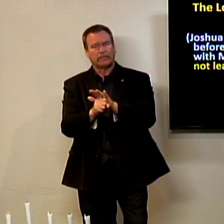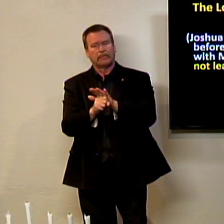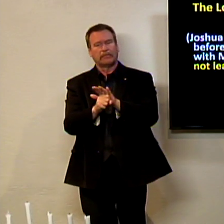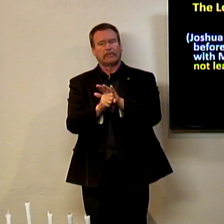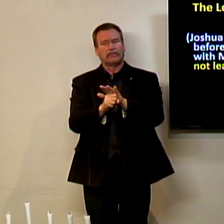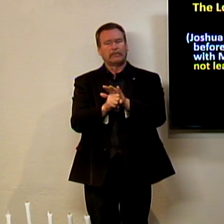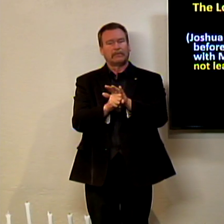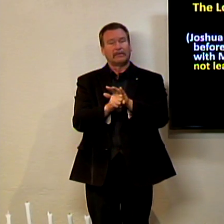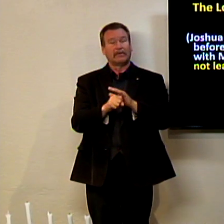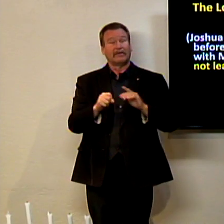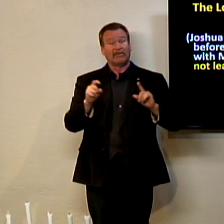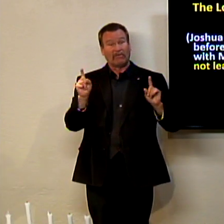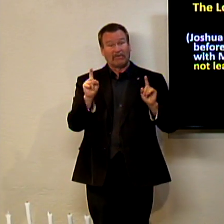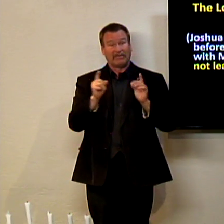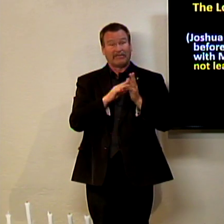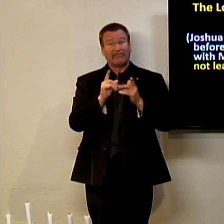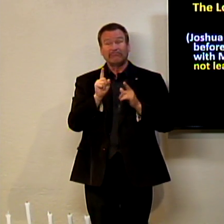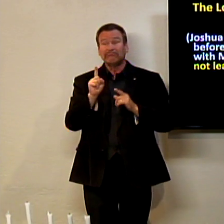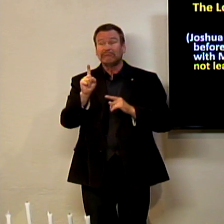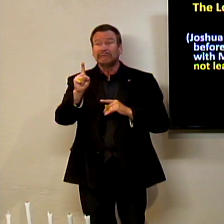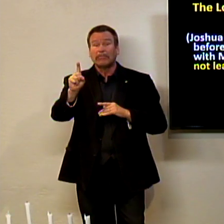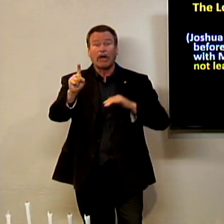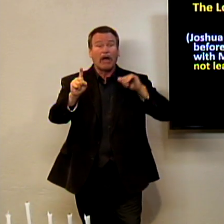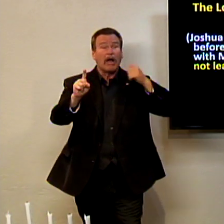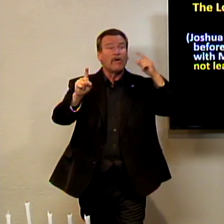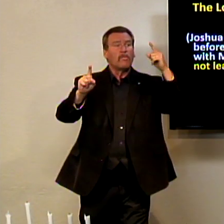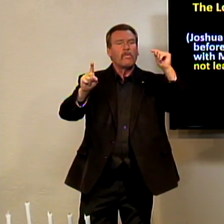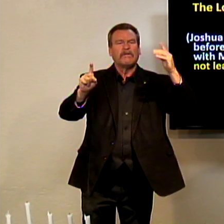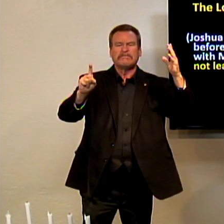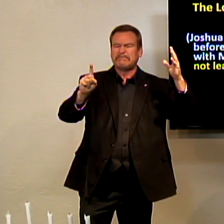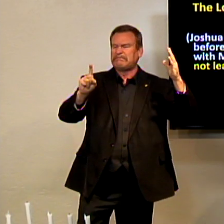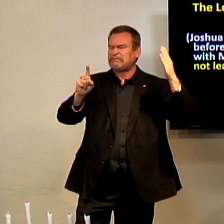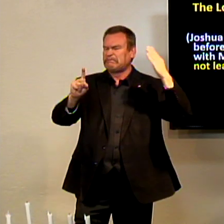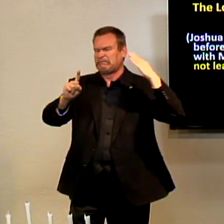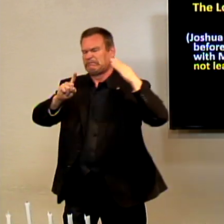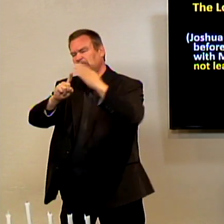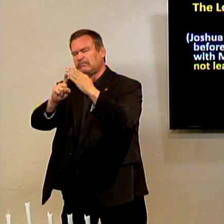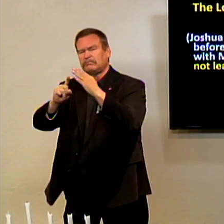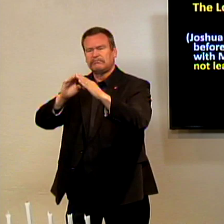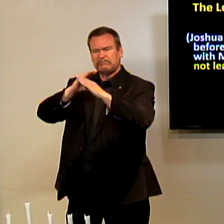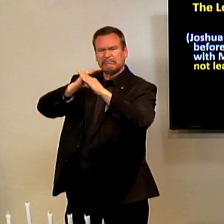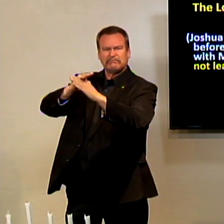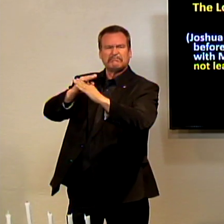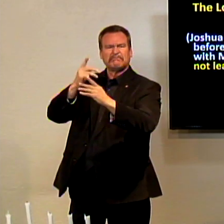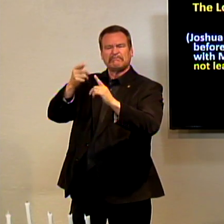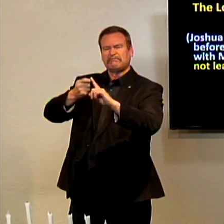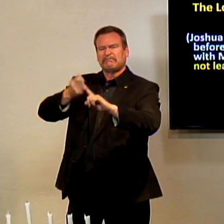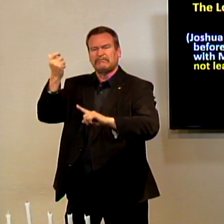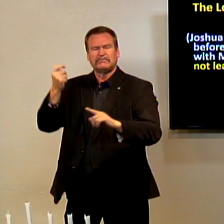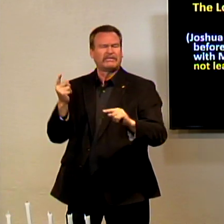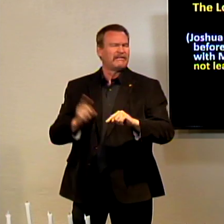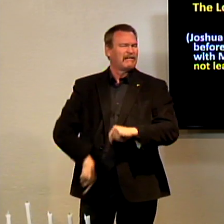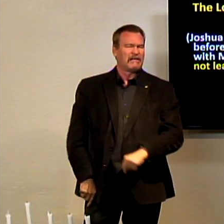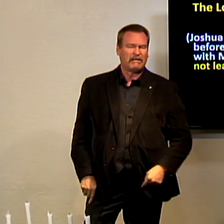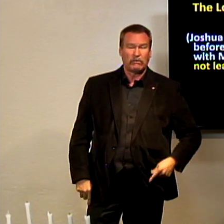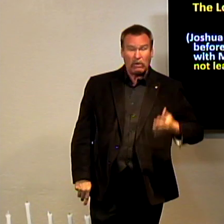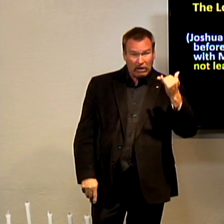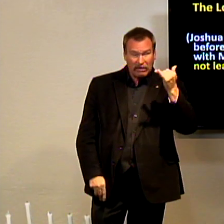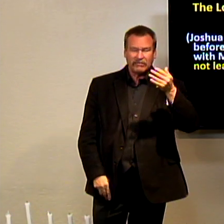And I will not leave you nor forsake you. This was God's promise. You know, no matter what enemies they had, no matter